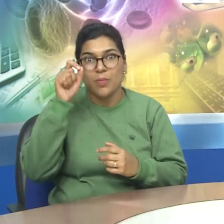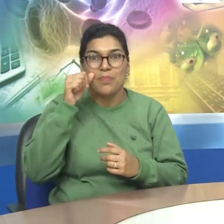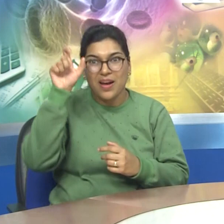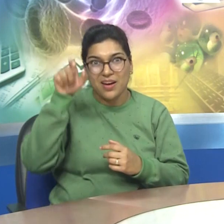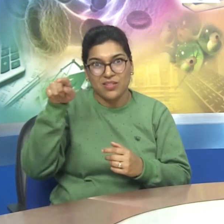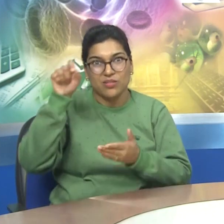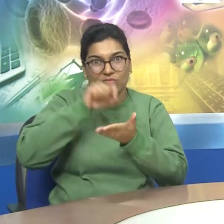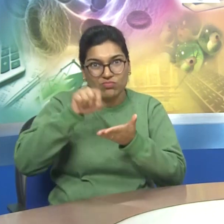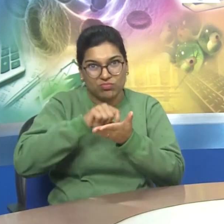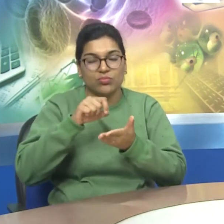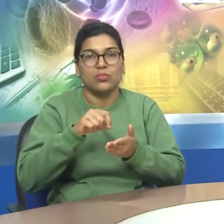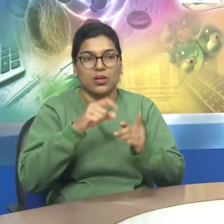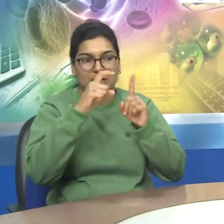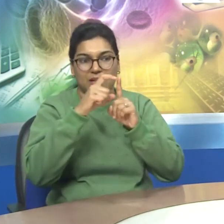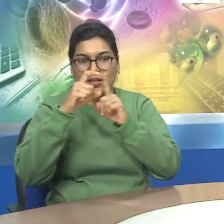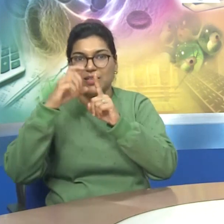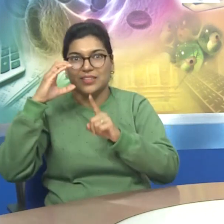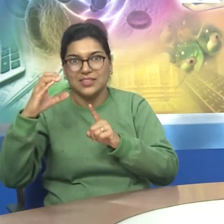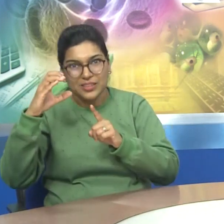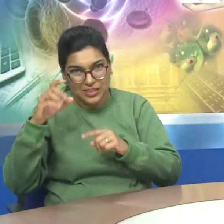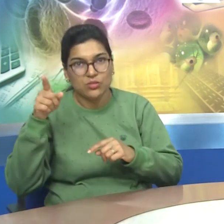As we talked about DDC,